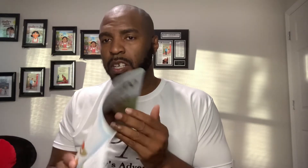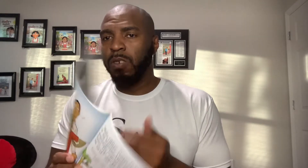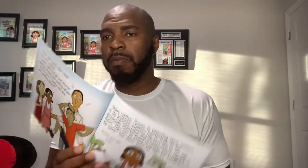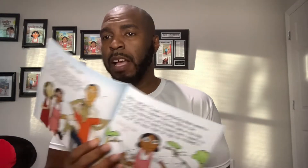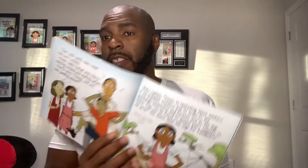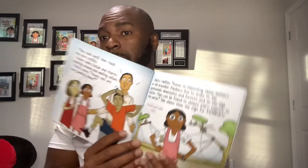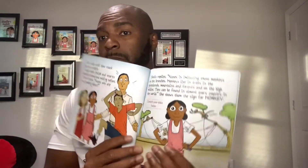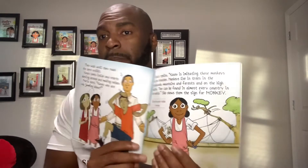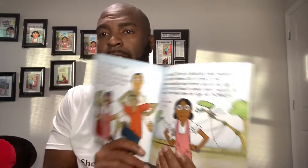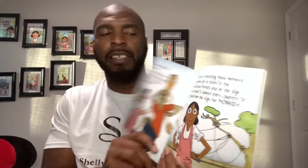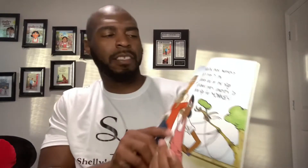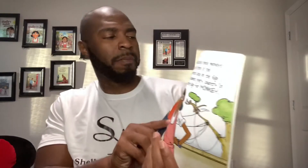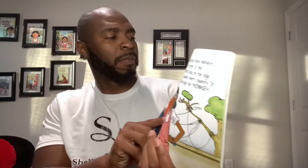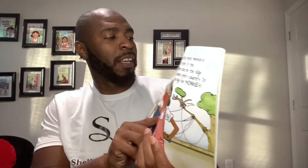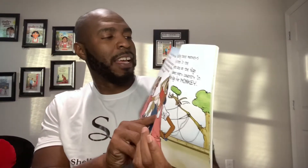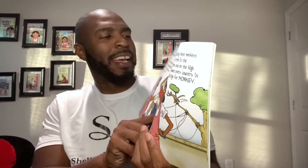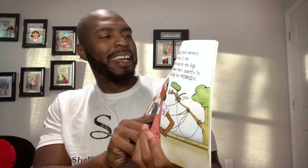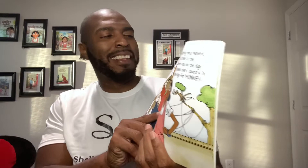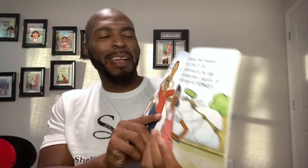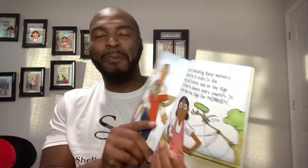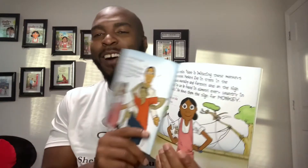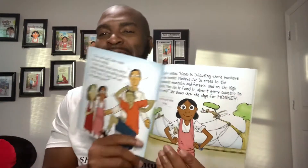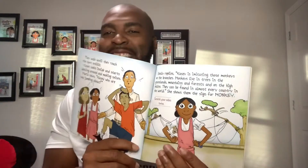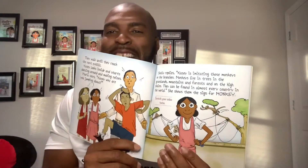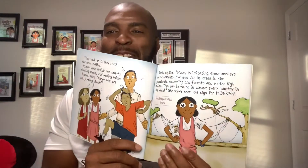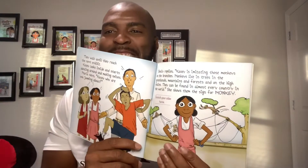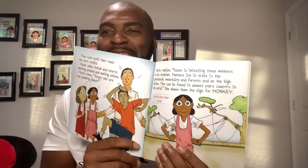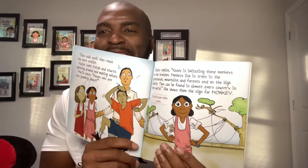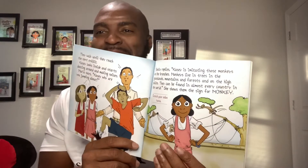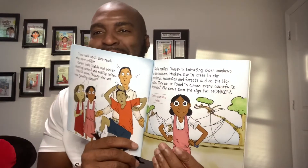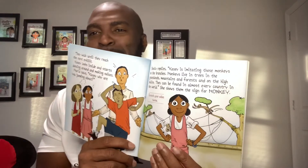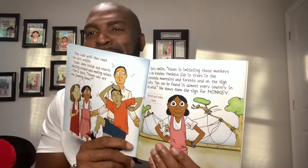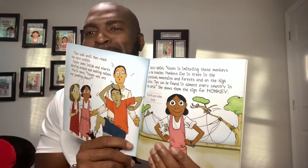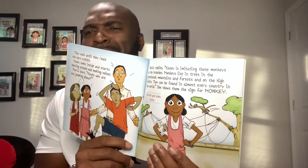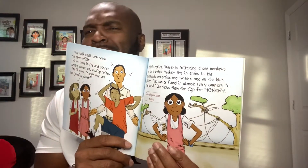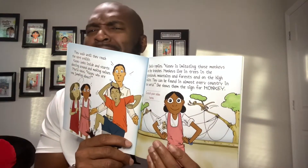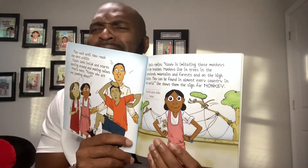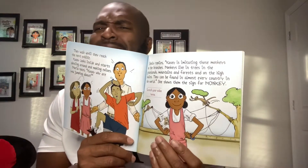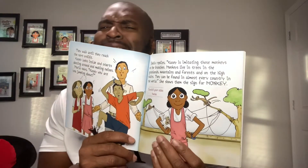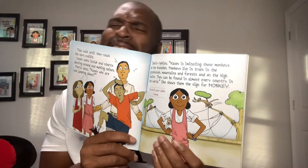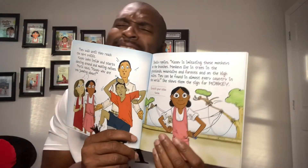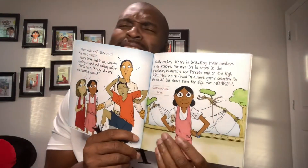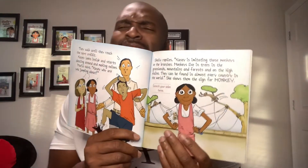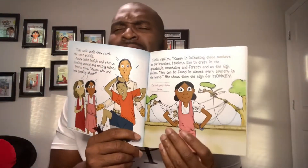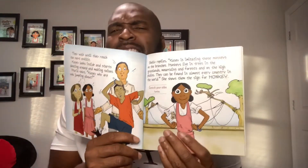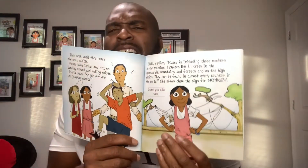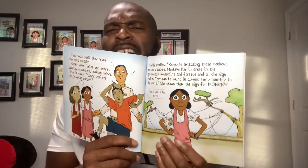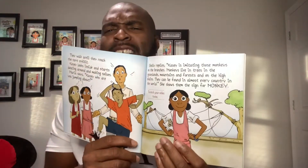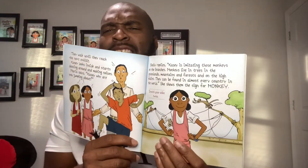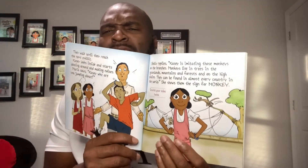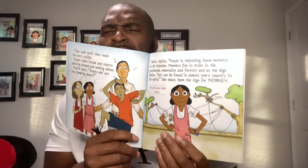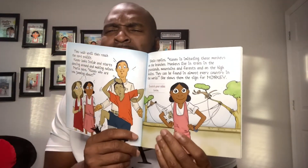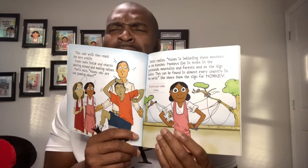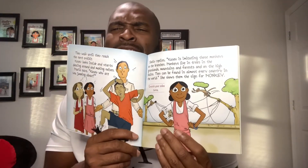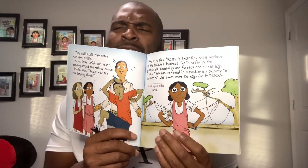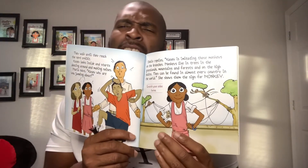Oops, I skipped the page. They walk until they reach the next exhibit. Casey looks inside and starts dancing around and